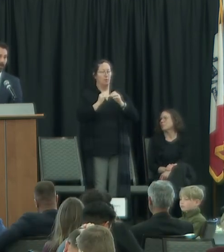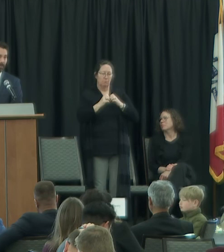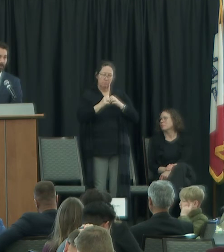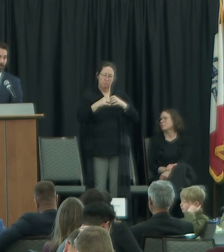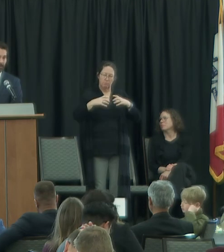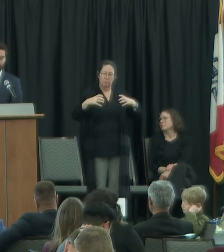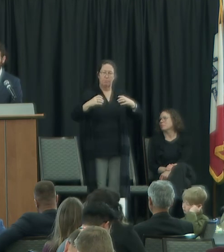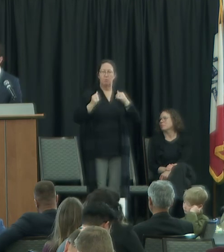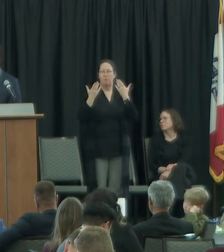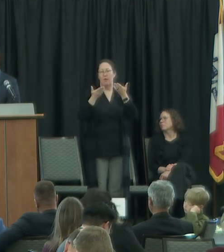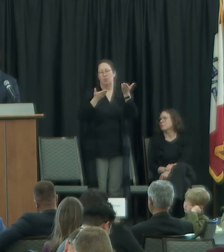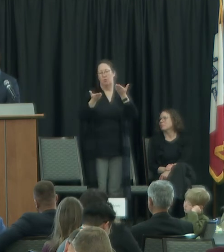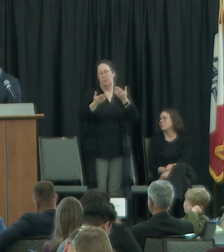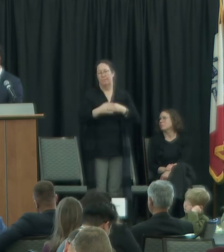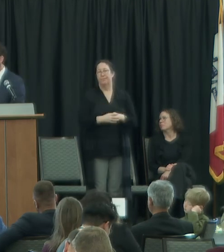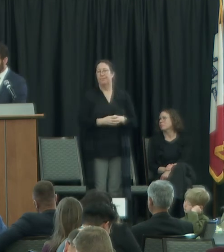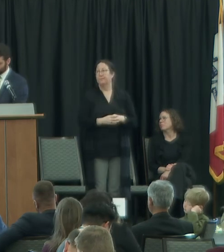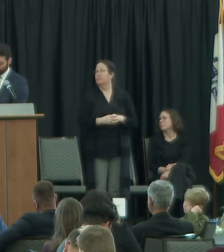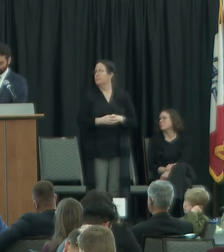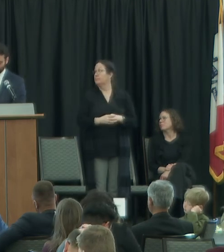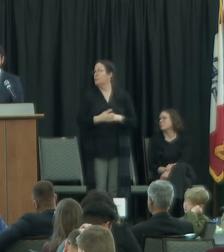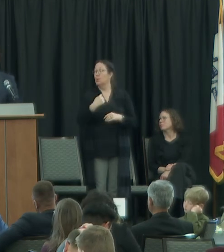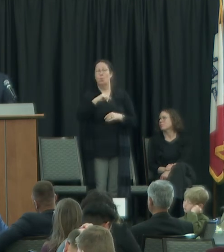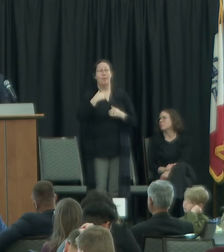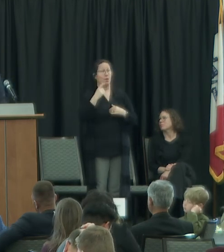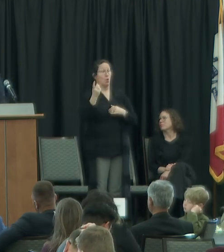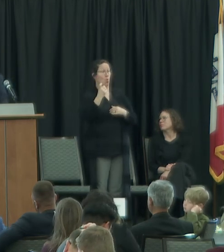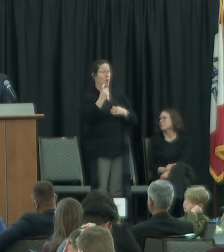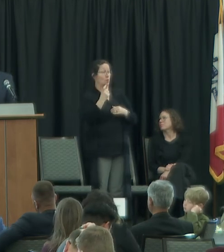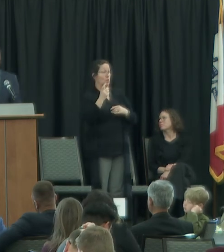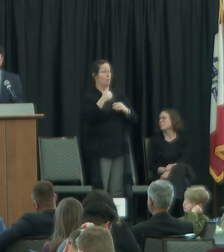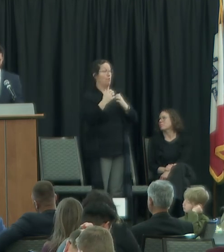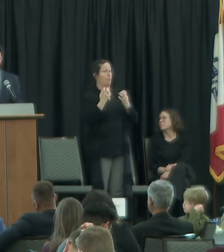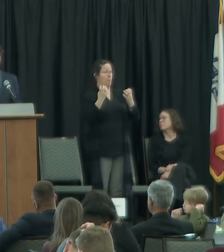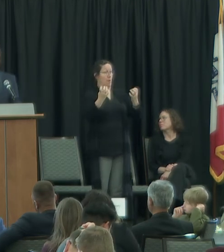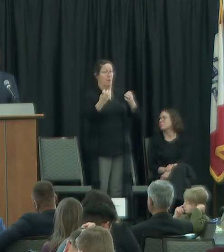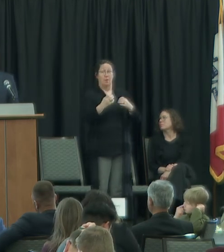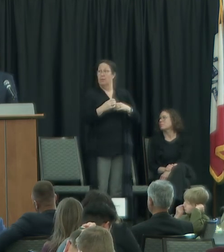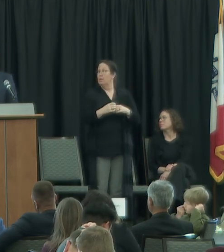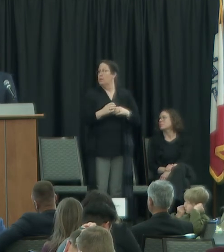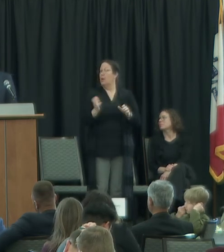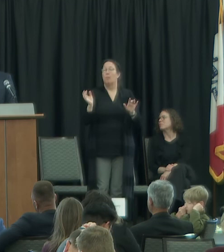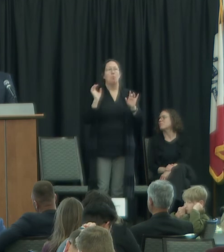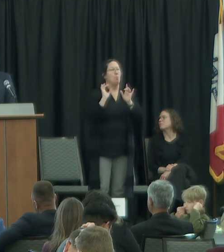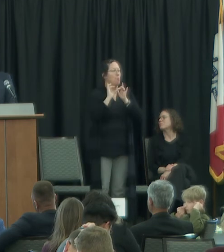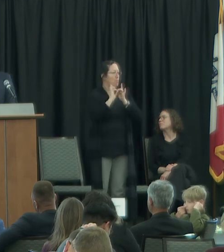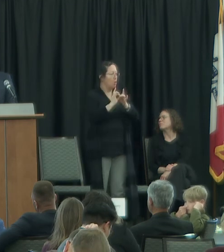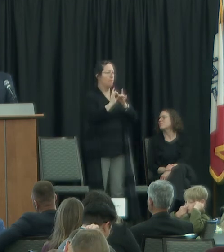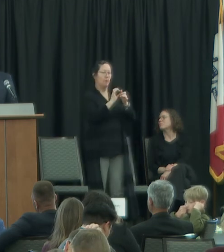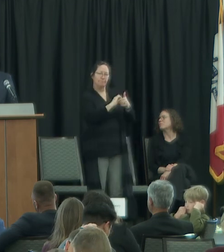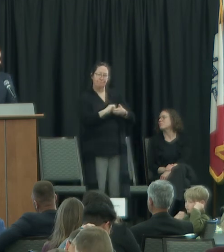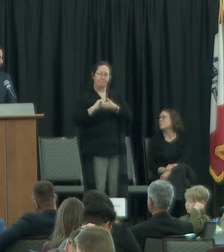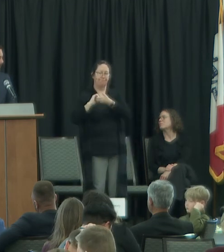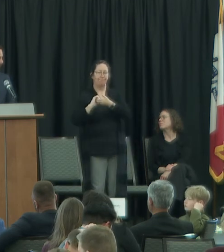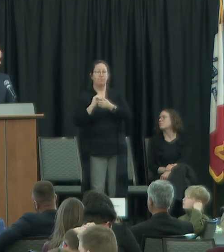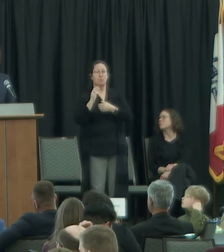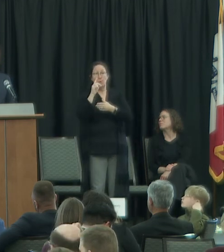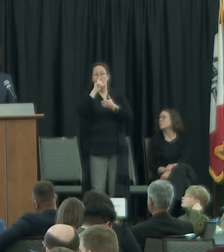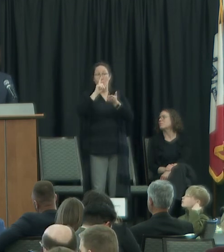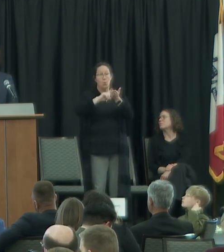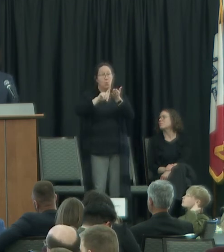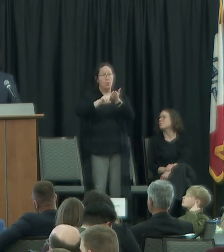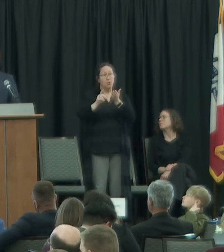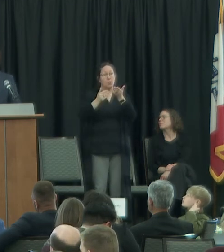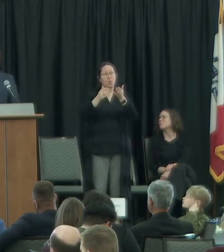provide these services. We do have a question from the audience, and actually dovetails neatly into this topic. Research